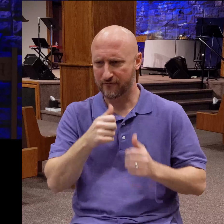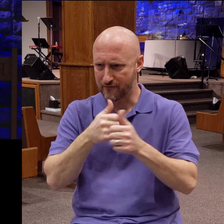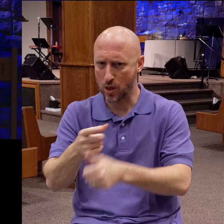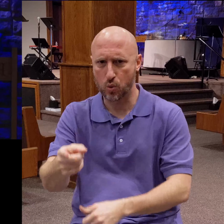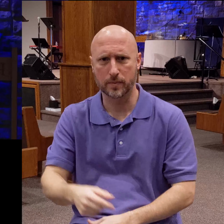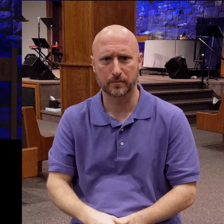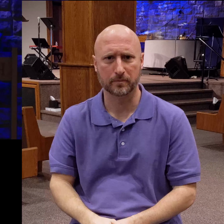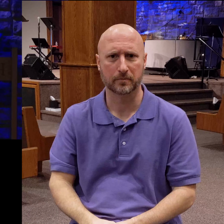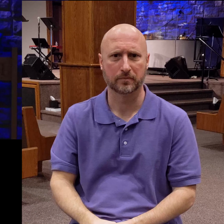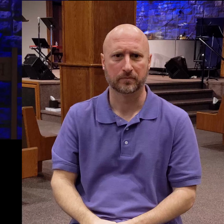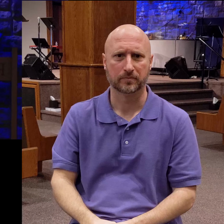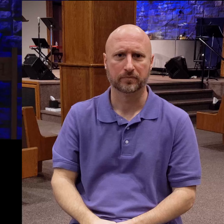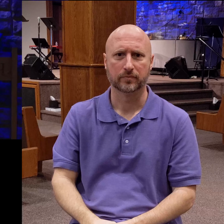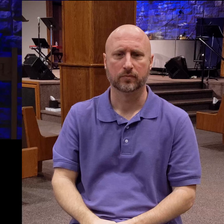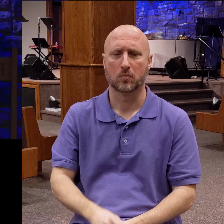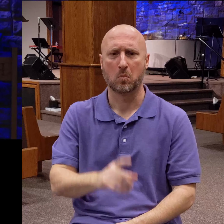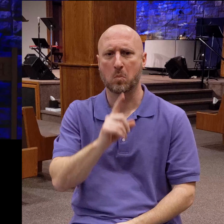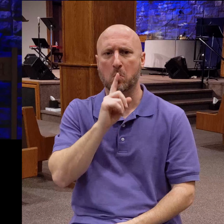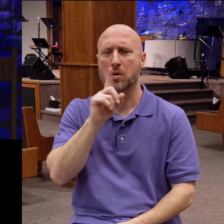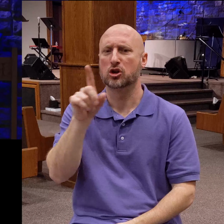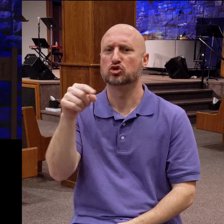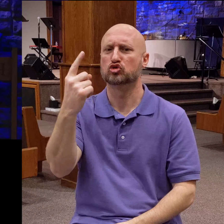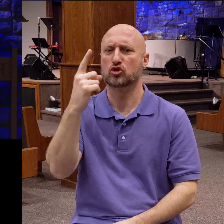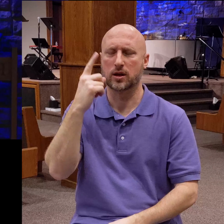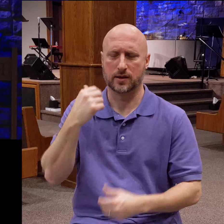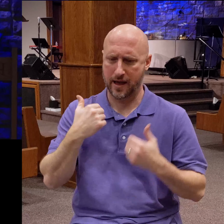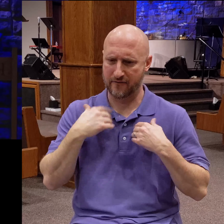And it isn't just have faith.